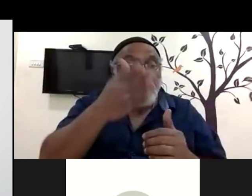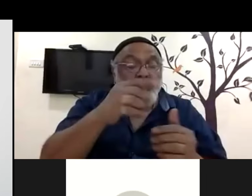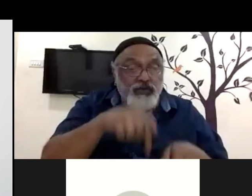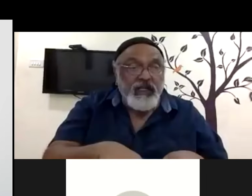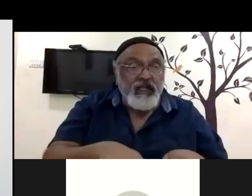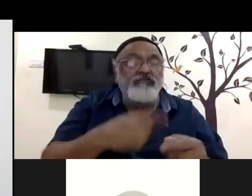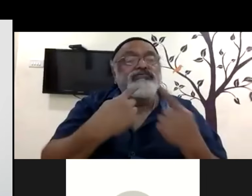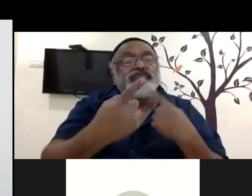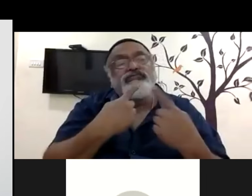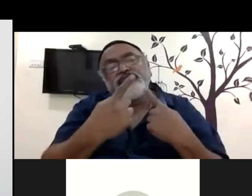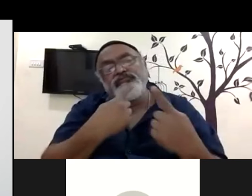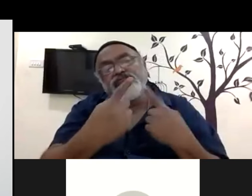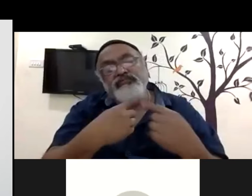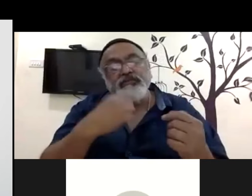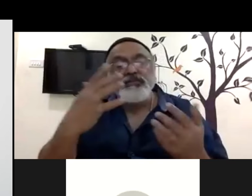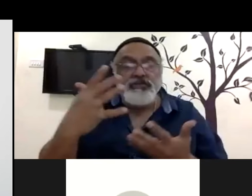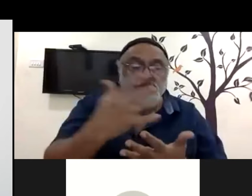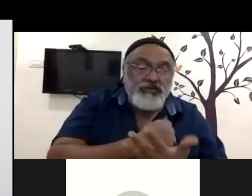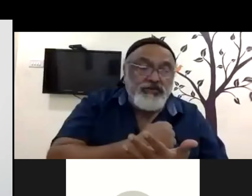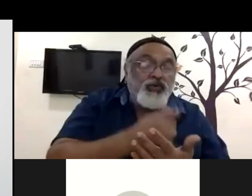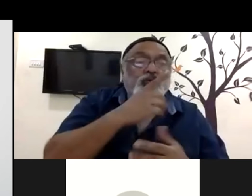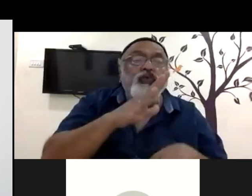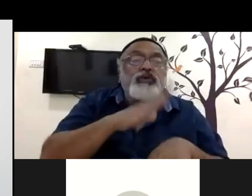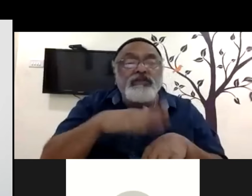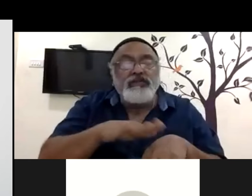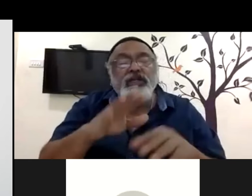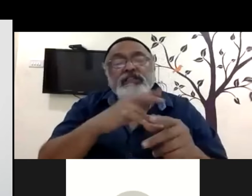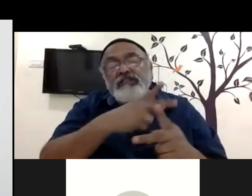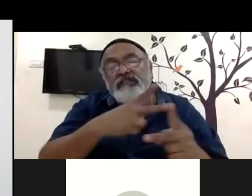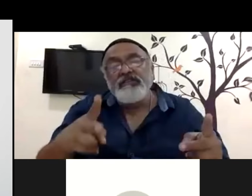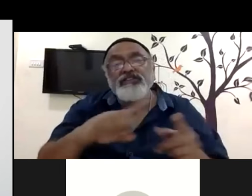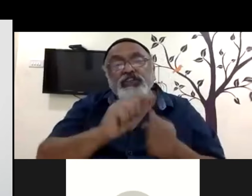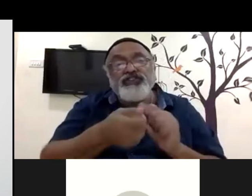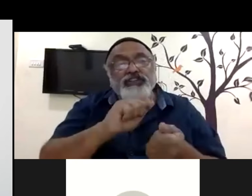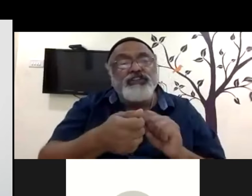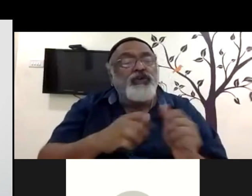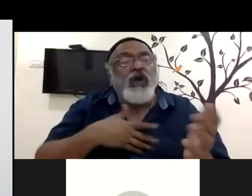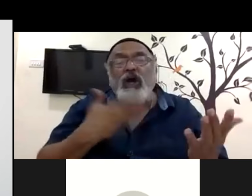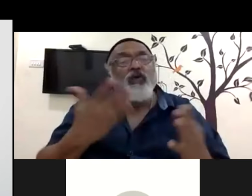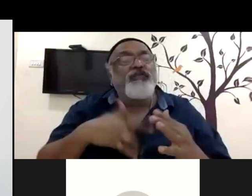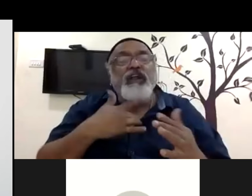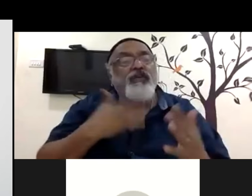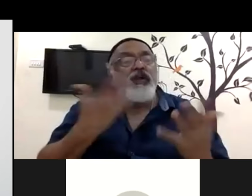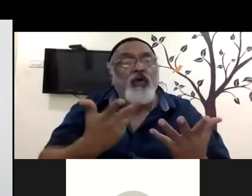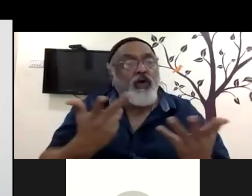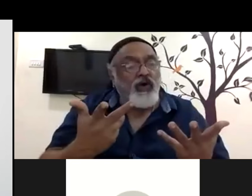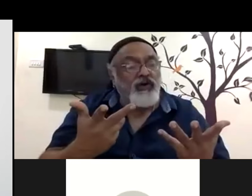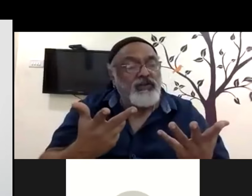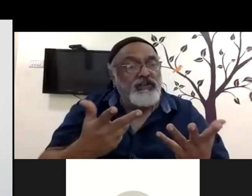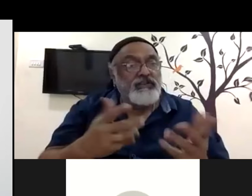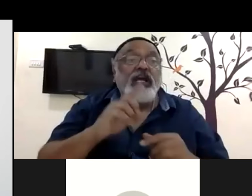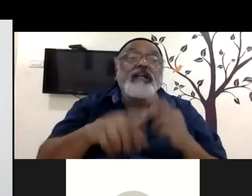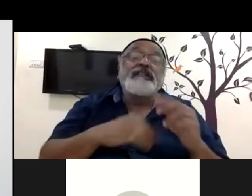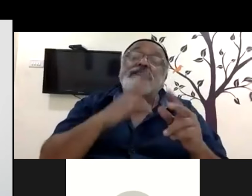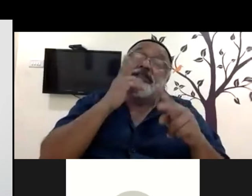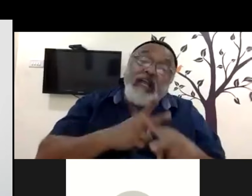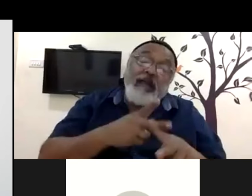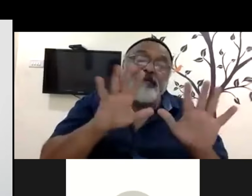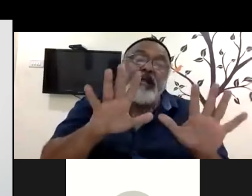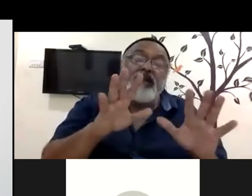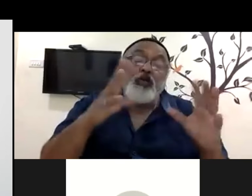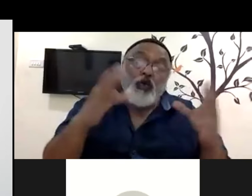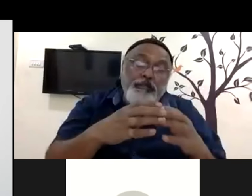were the changes that they experienced. Then I collect data from 10 years from now, seeing what were the